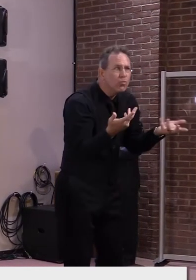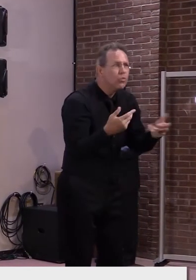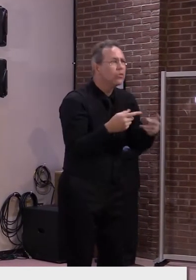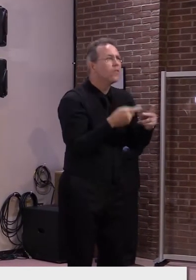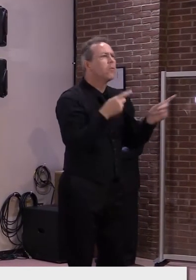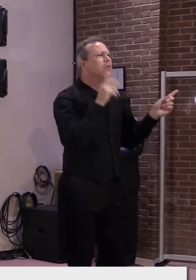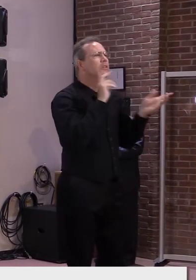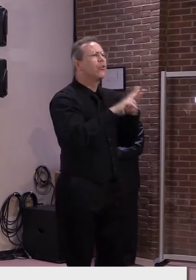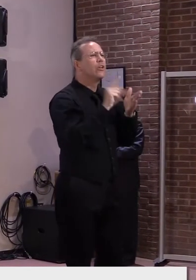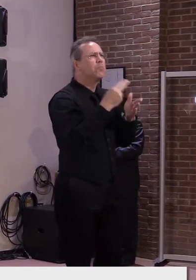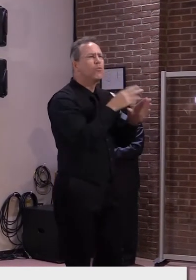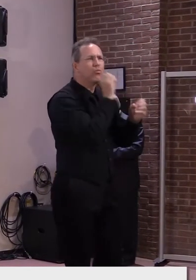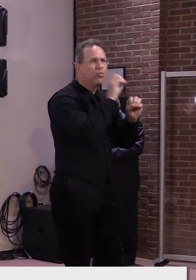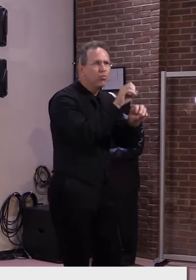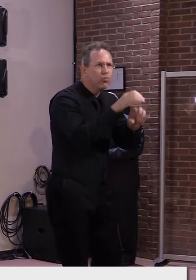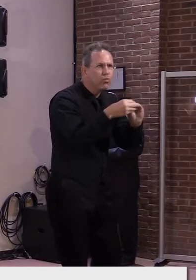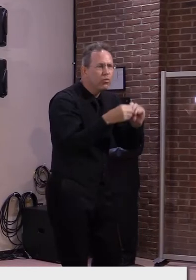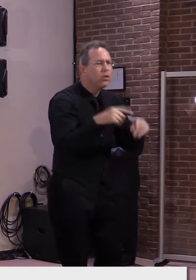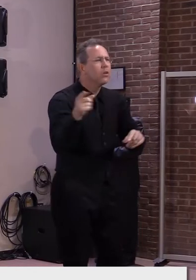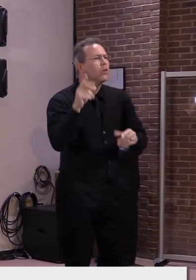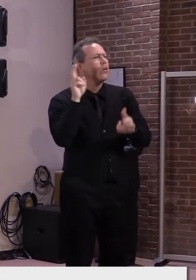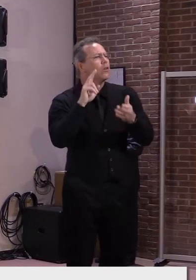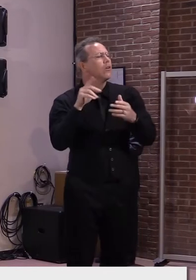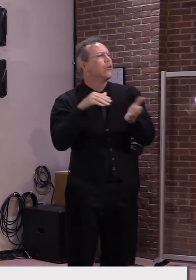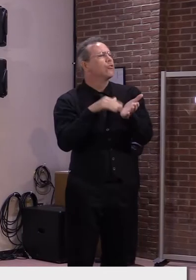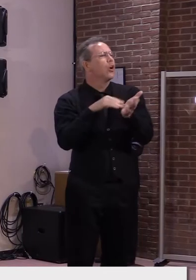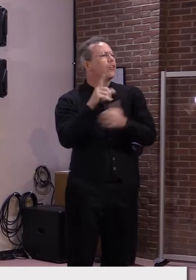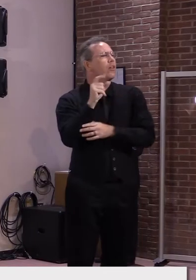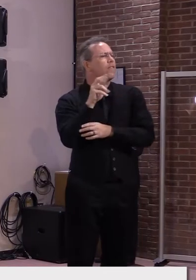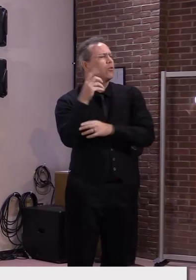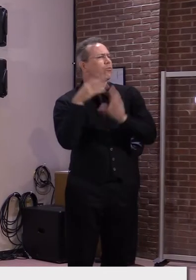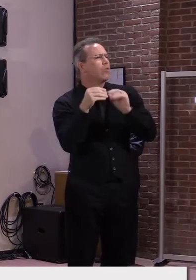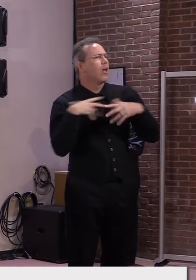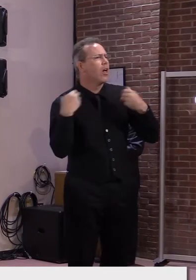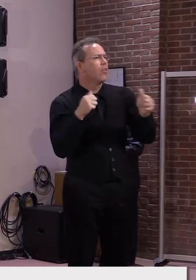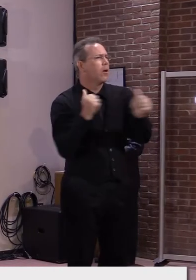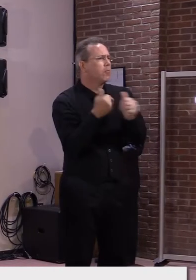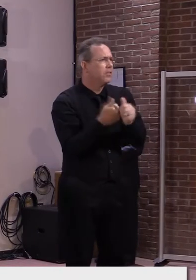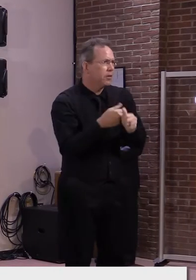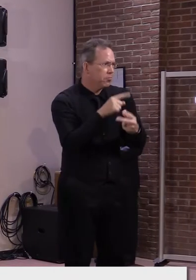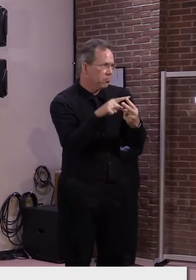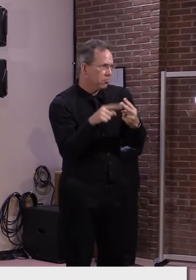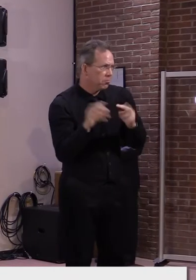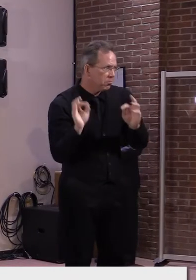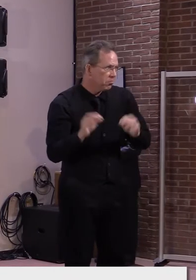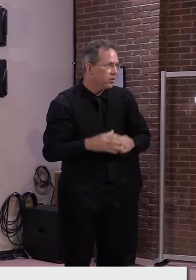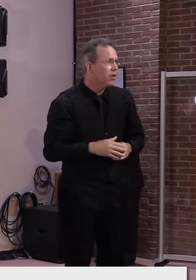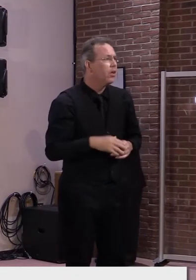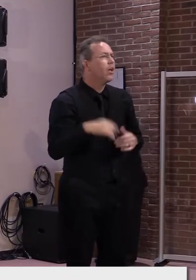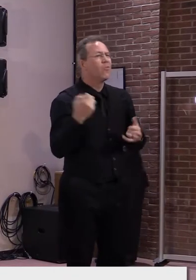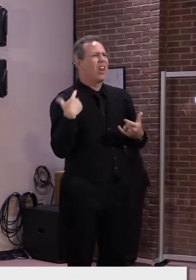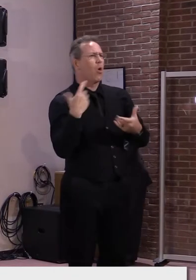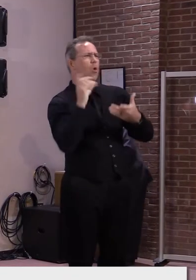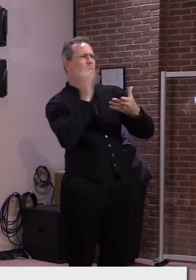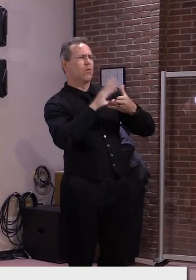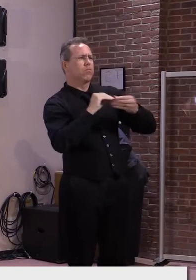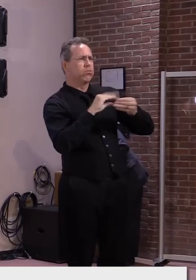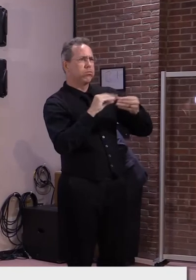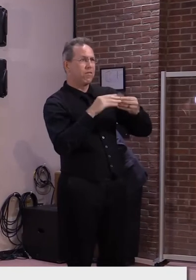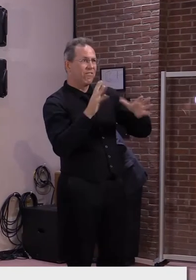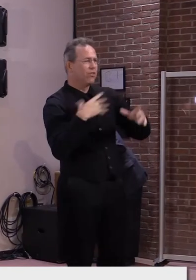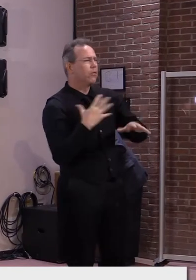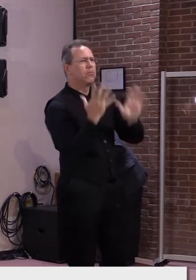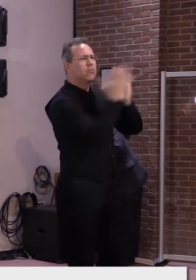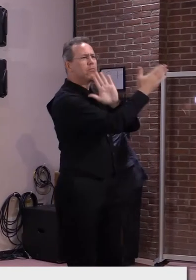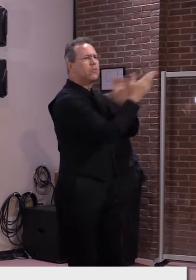from Dr. Levine. I'll provide some remarks before joining the White House call and then come back to give an update on what we